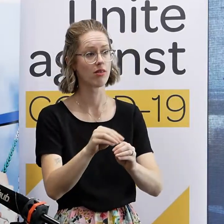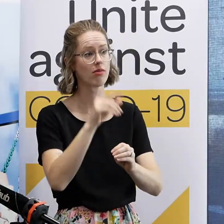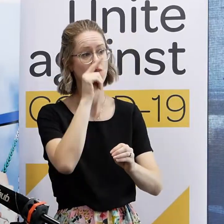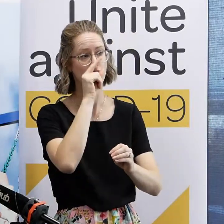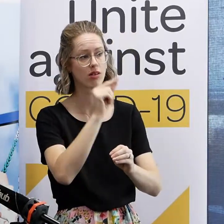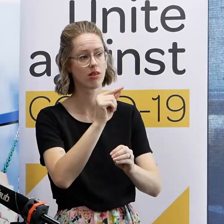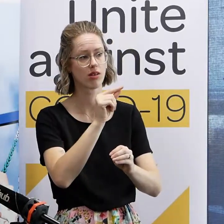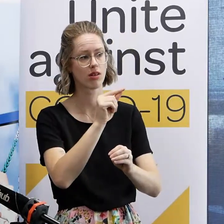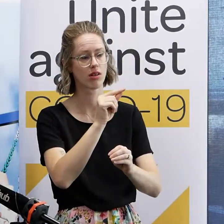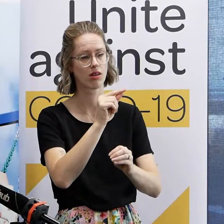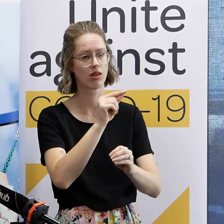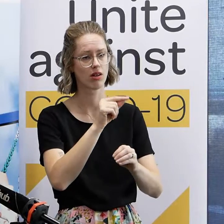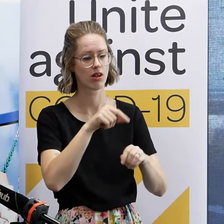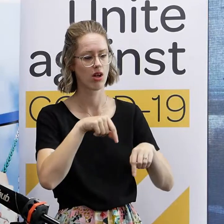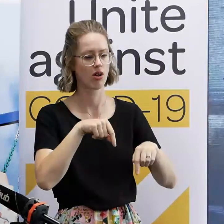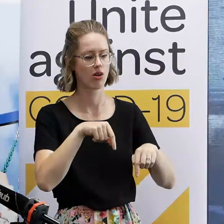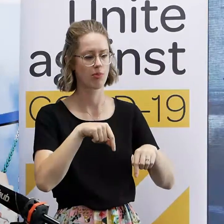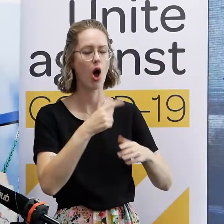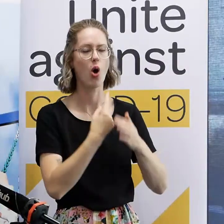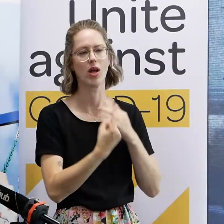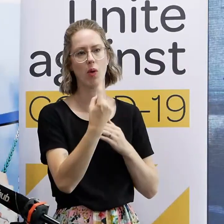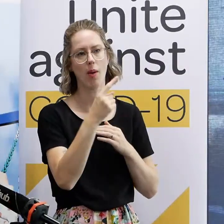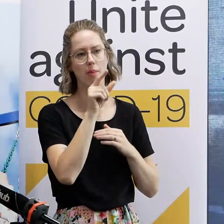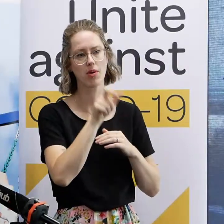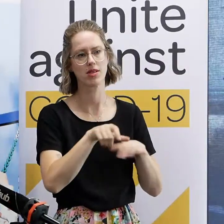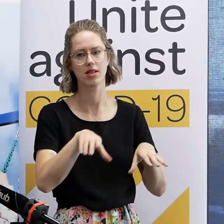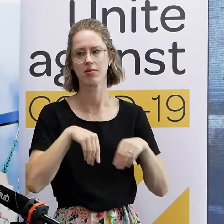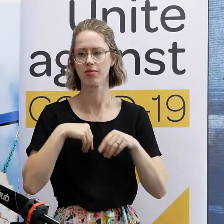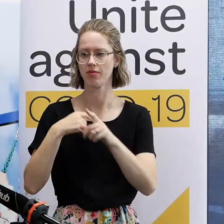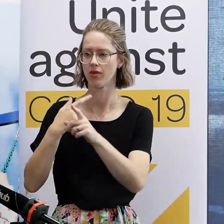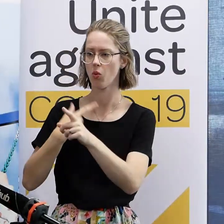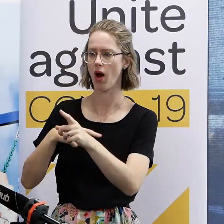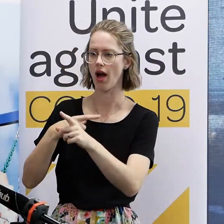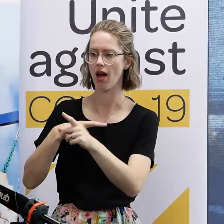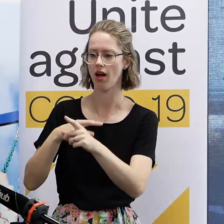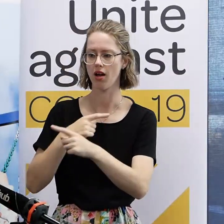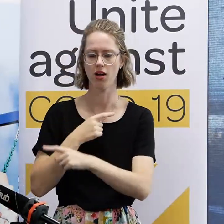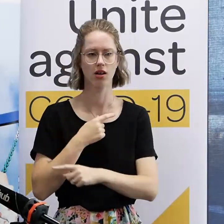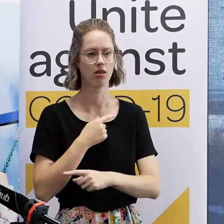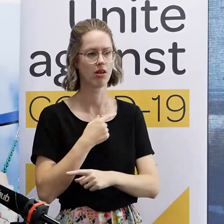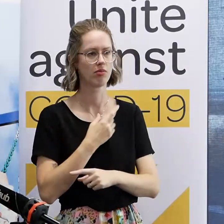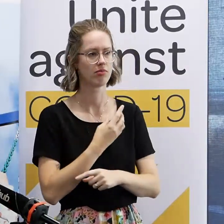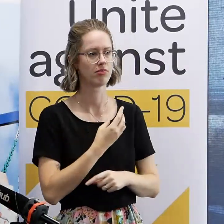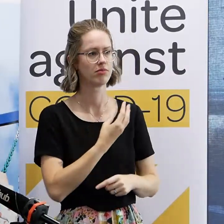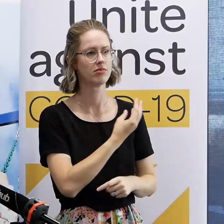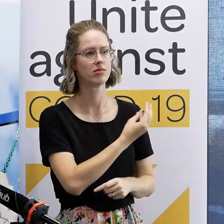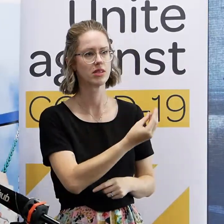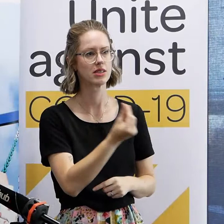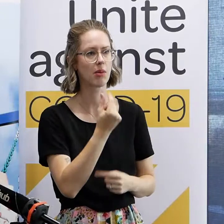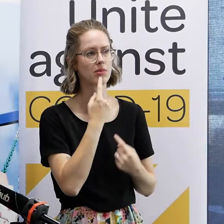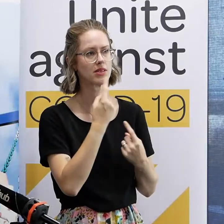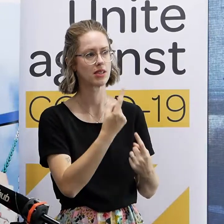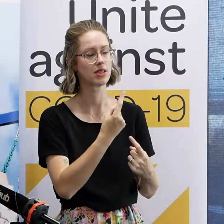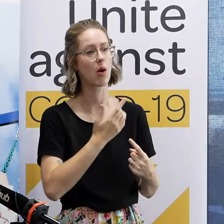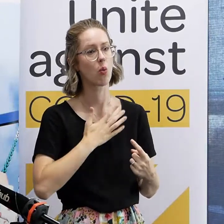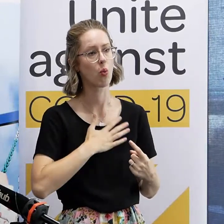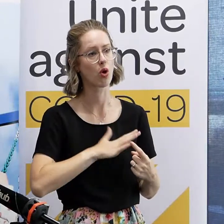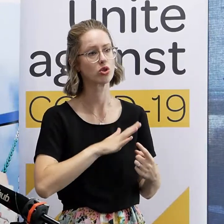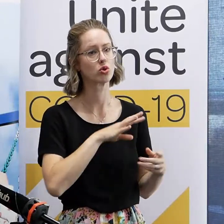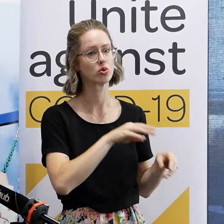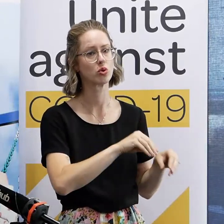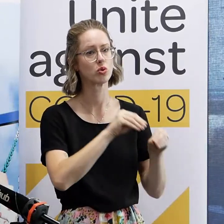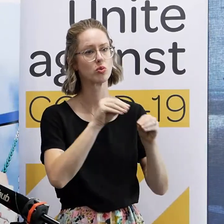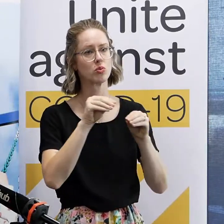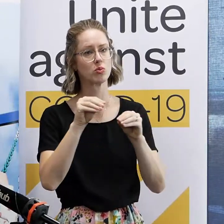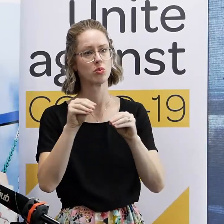of today, only one has taken up that offer. Why? Sorry? Why? Some have indicated they would have liked to have moved or can